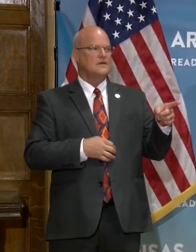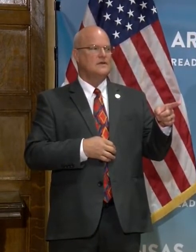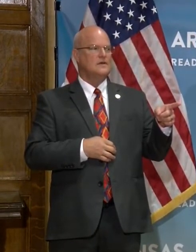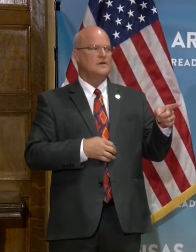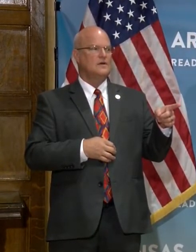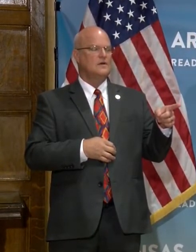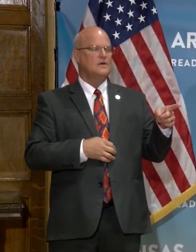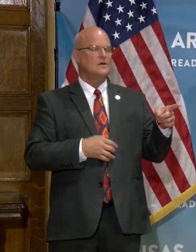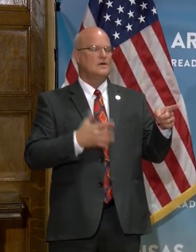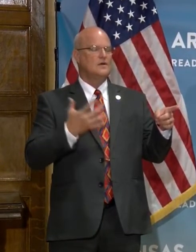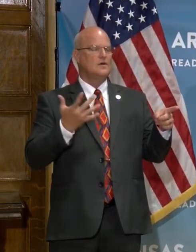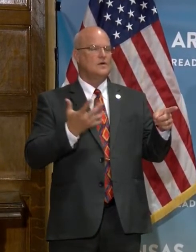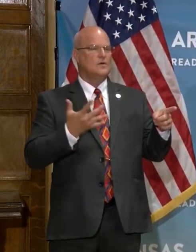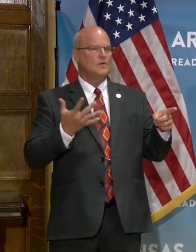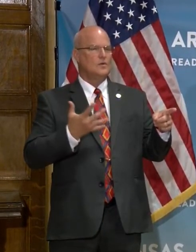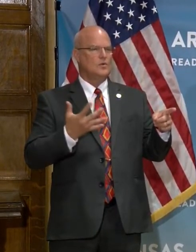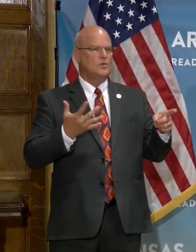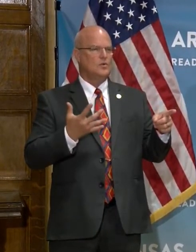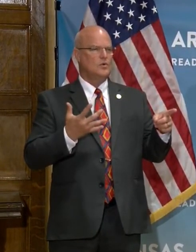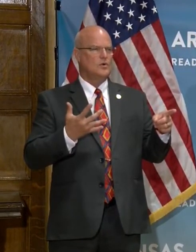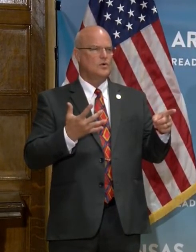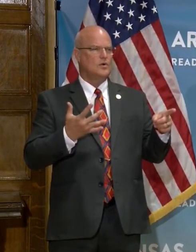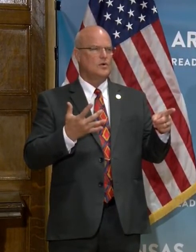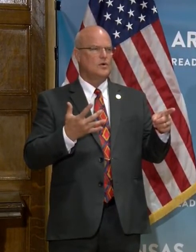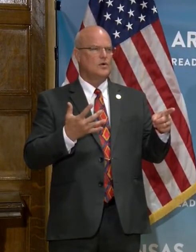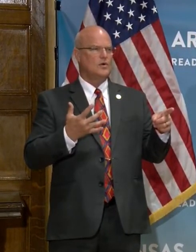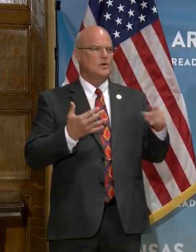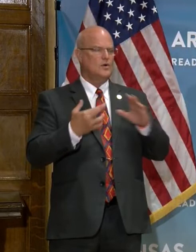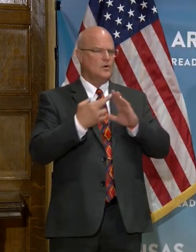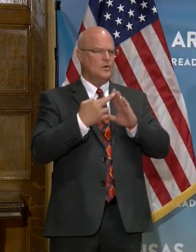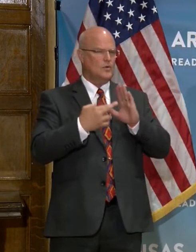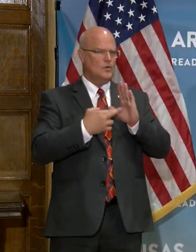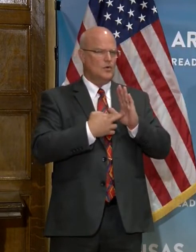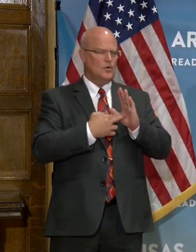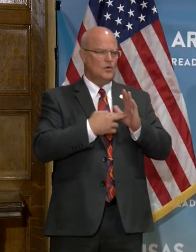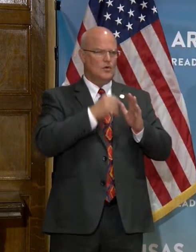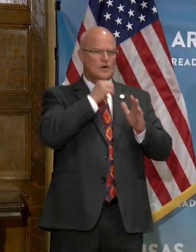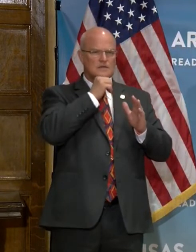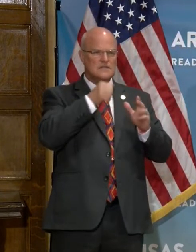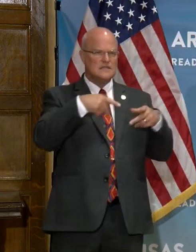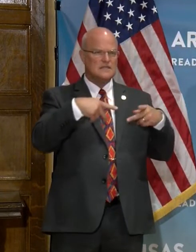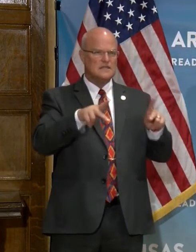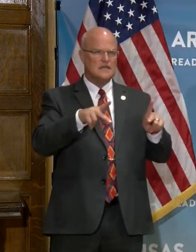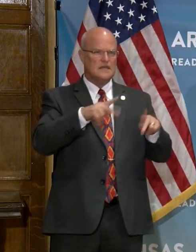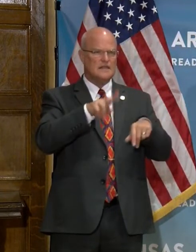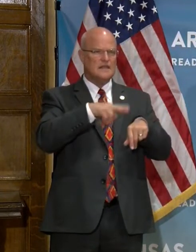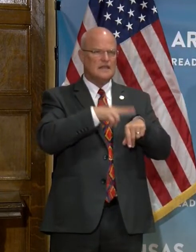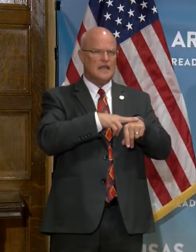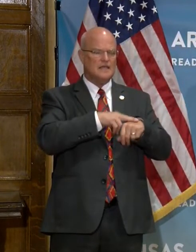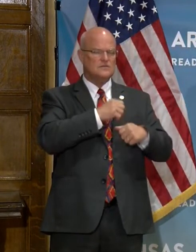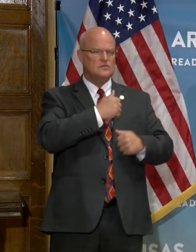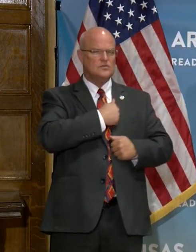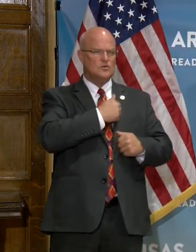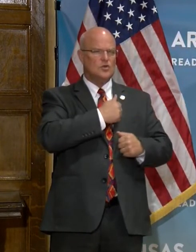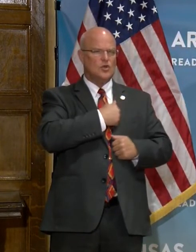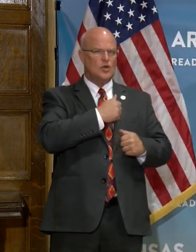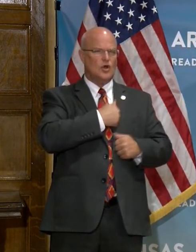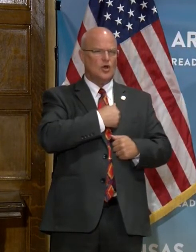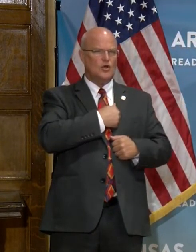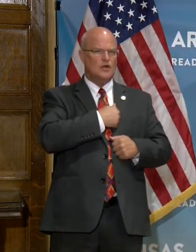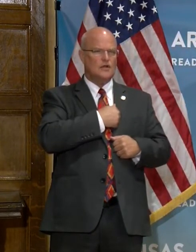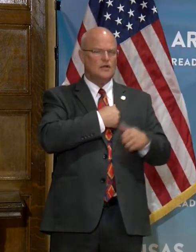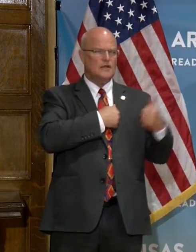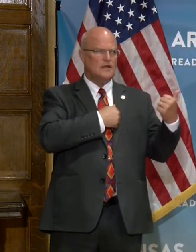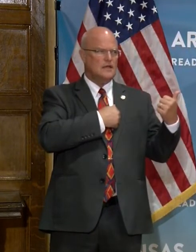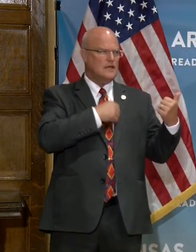What's the rule that you were talking about that doesn't allow the National Guard troops to be tested? General